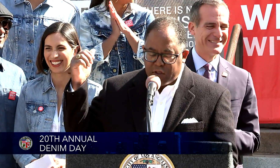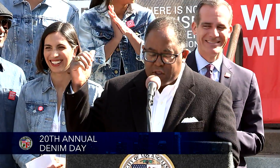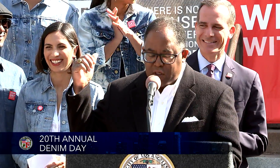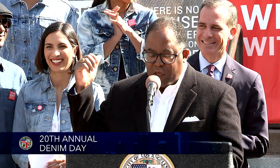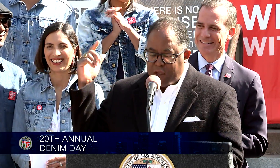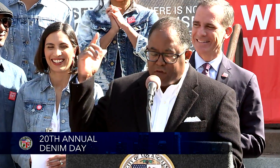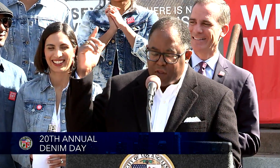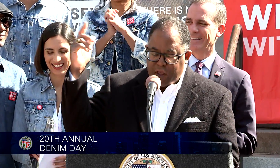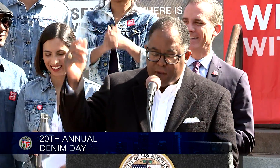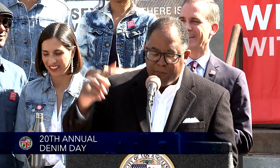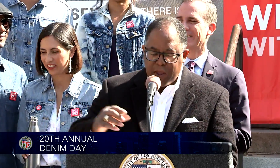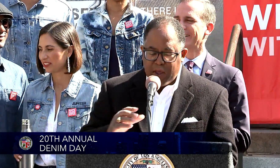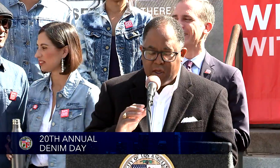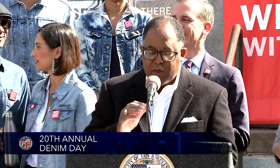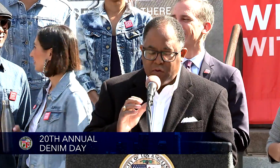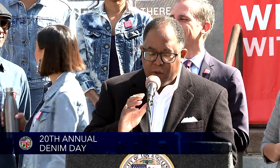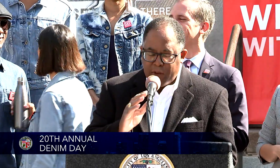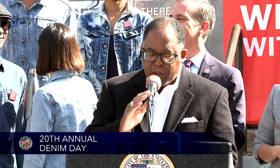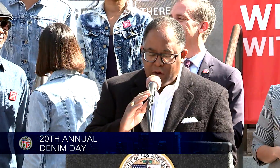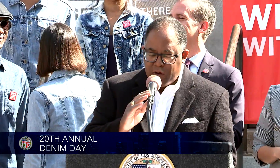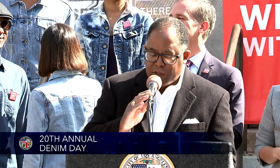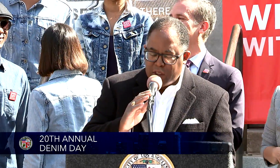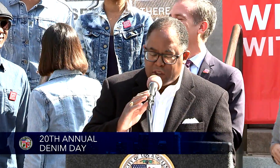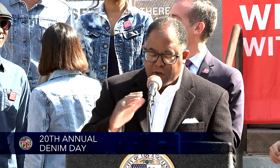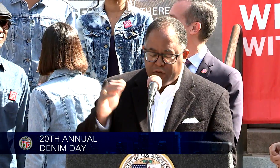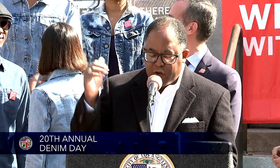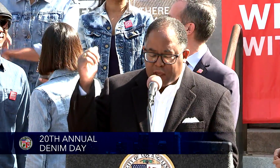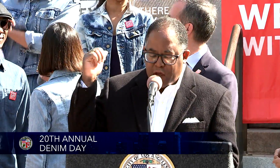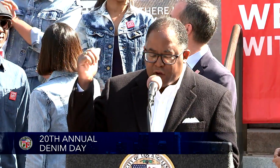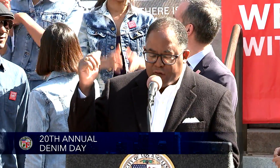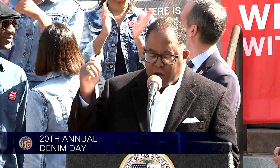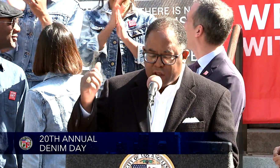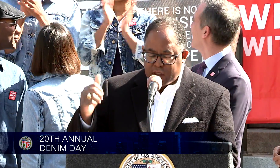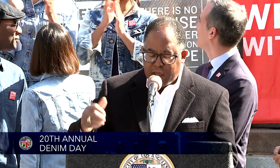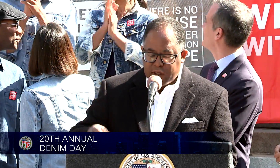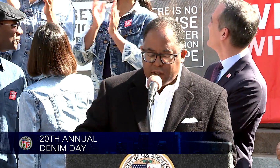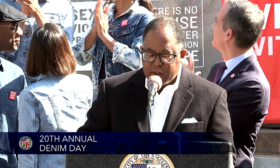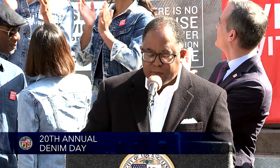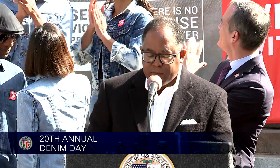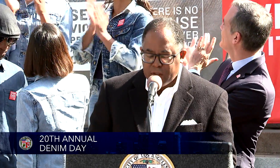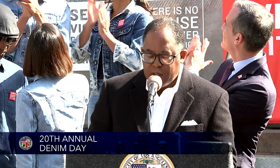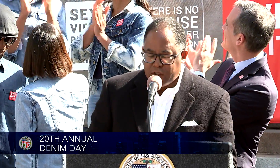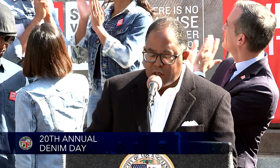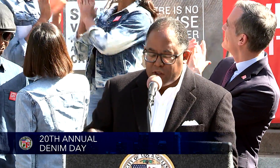is here. She heads the Women and Girls Initiatives for the County of Los